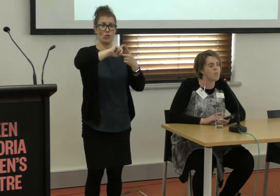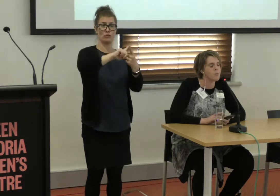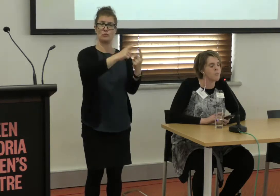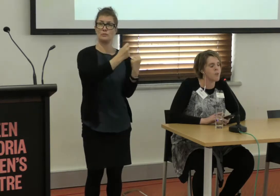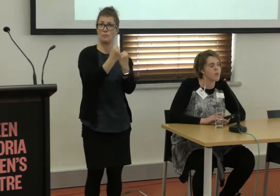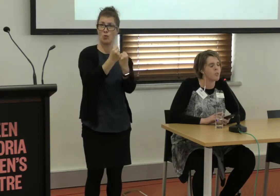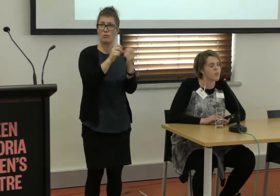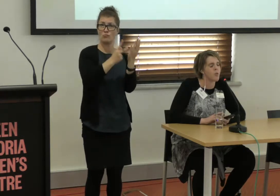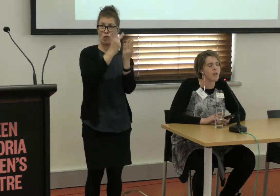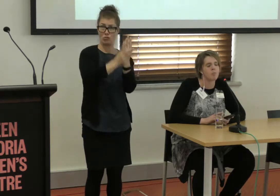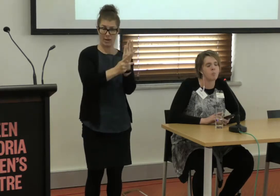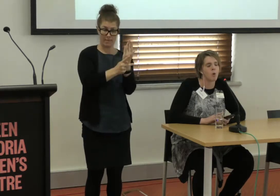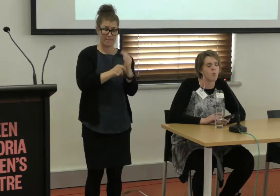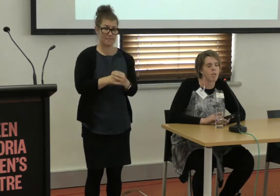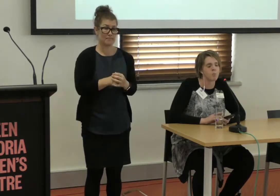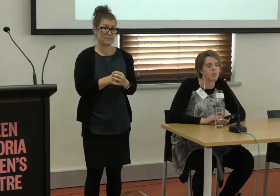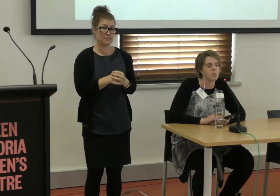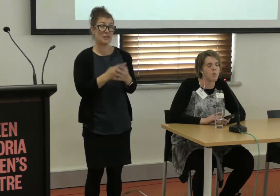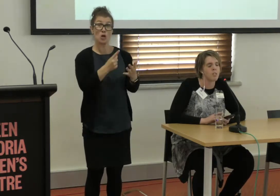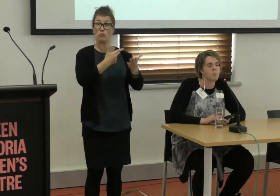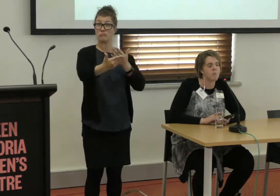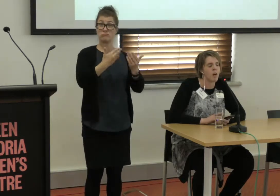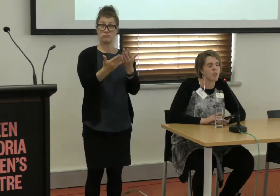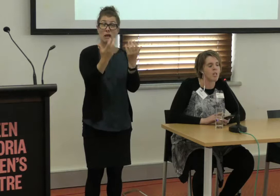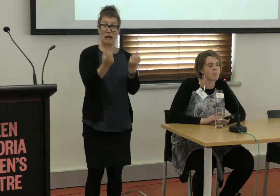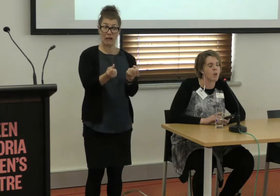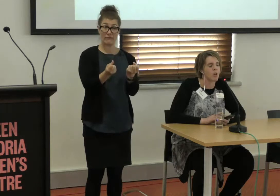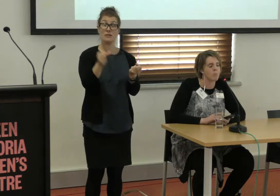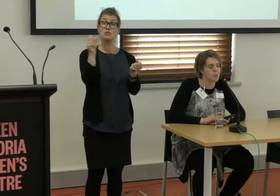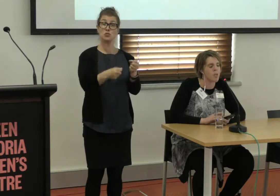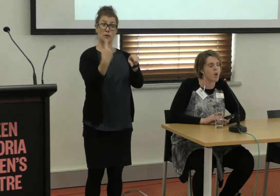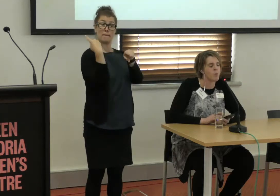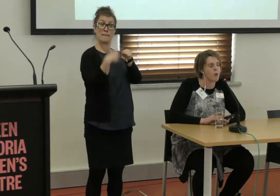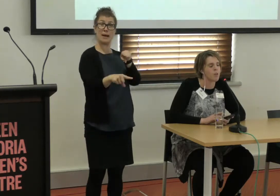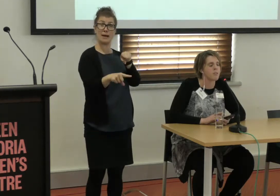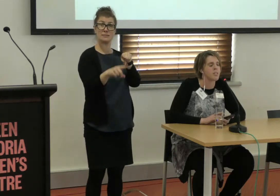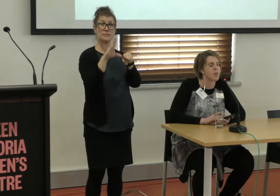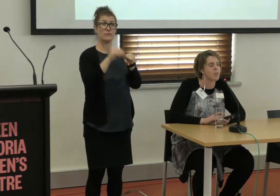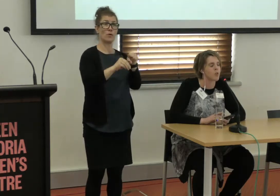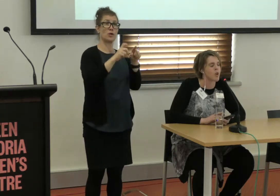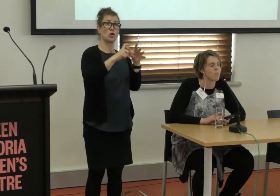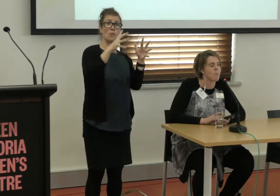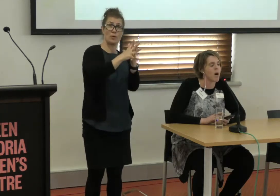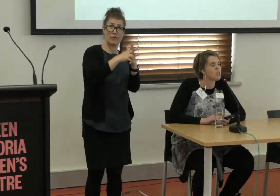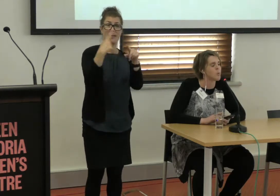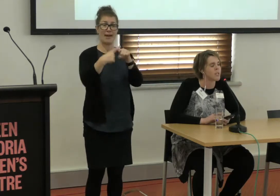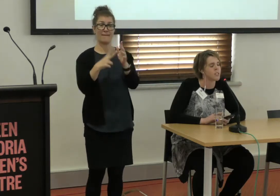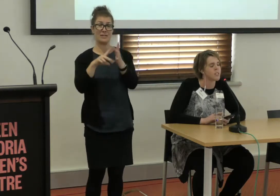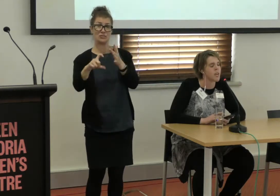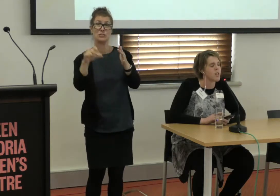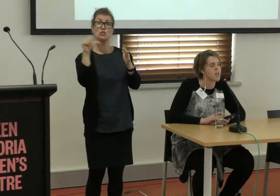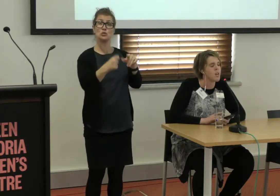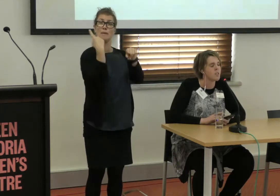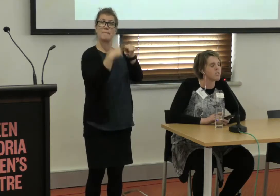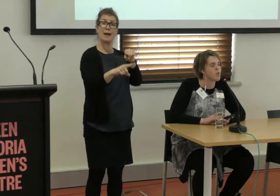While specific continuity of support arrangements were meant to be finalised between the Commonwealth and the State of Victoria by March